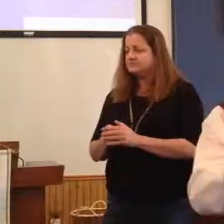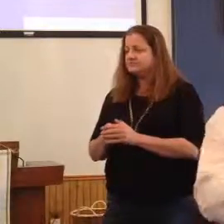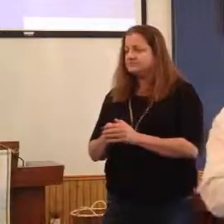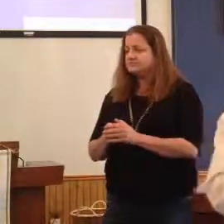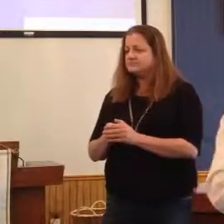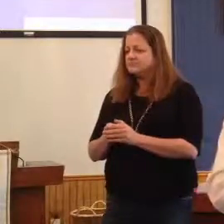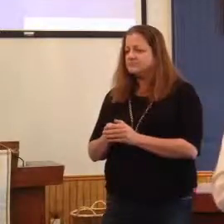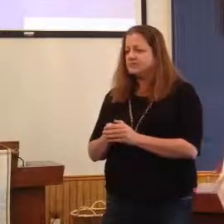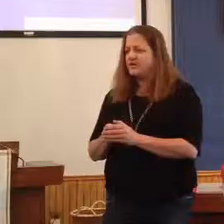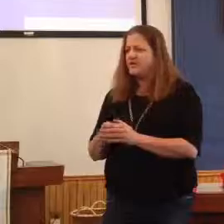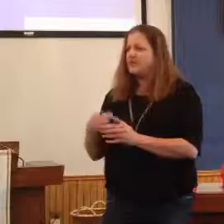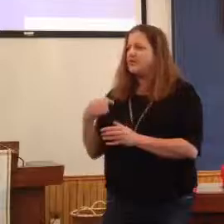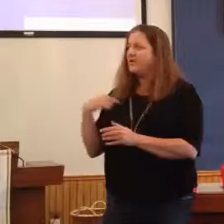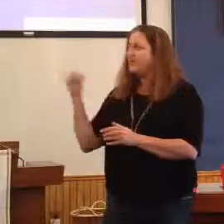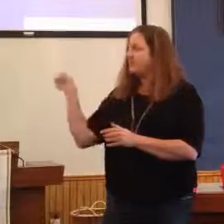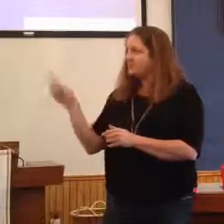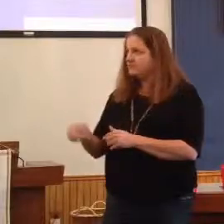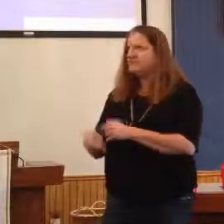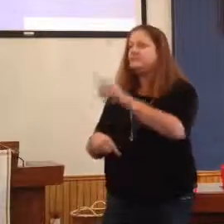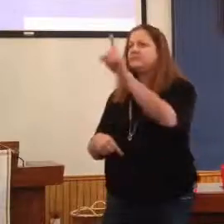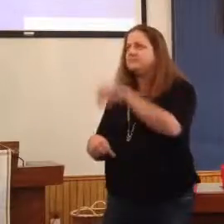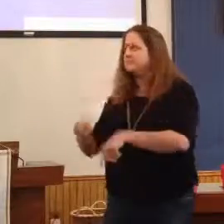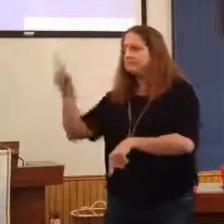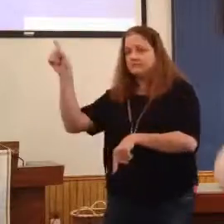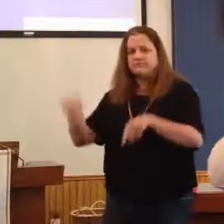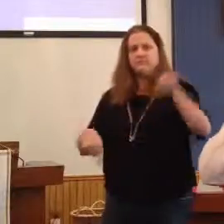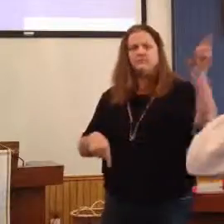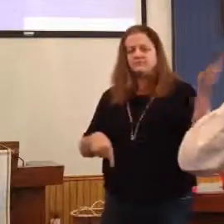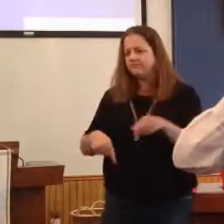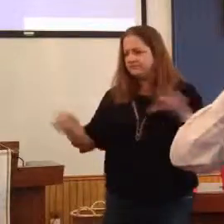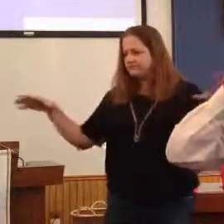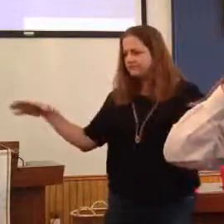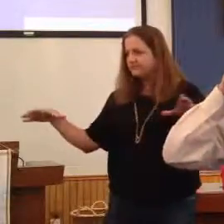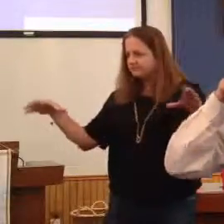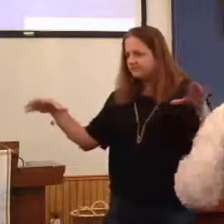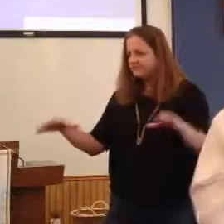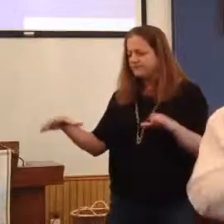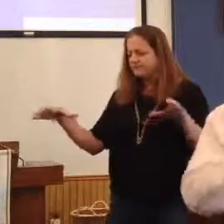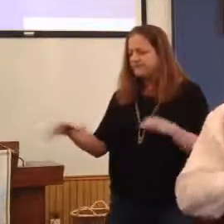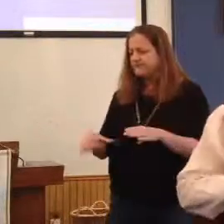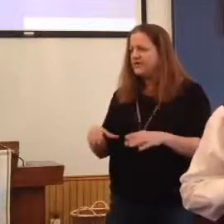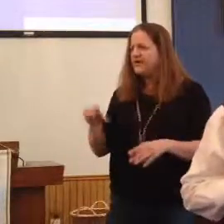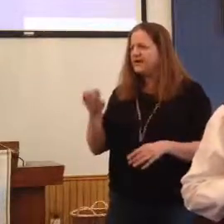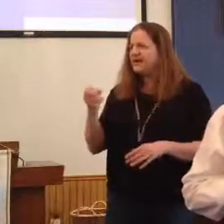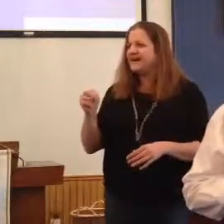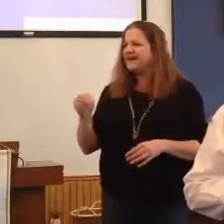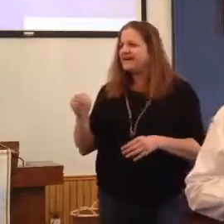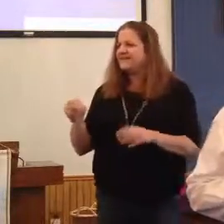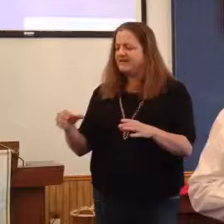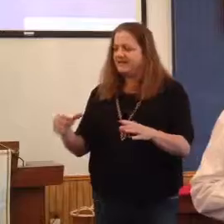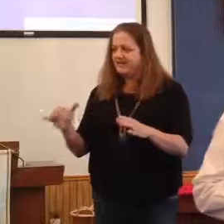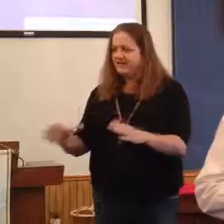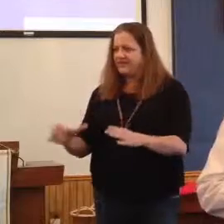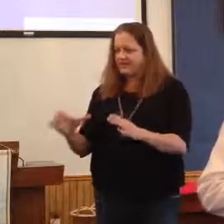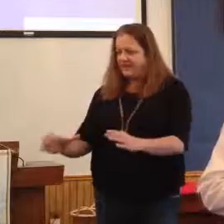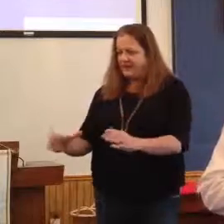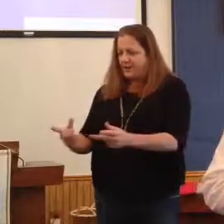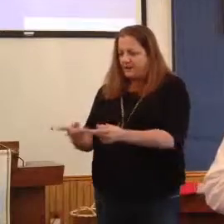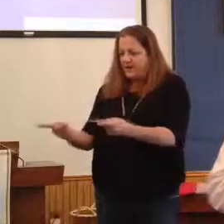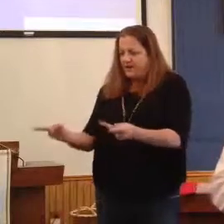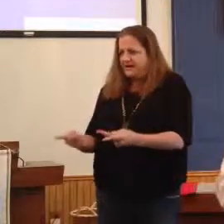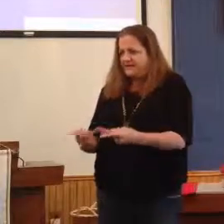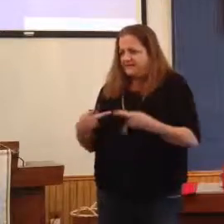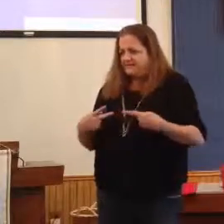from different places, even though we may come from the same physical location.